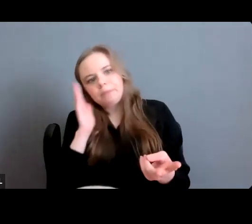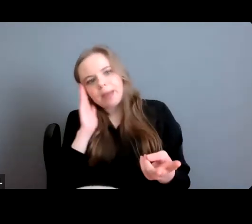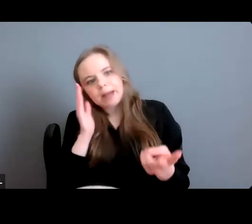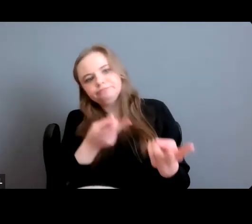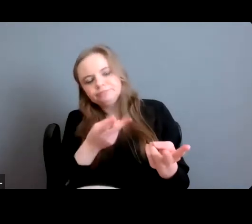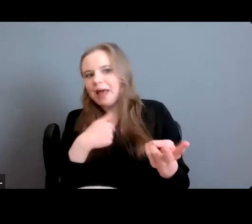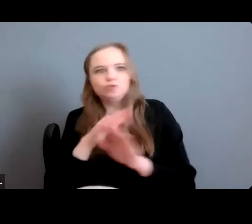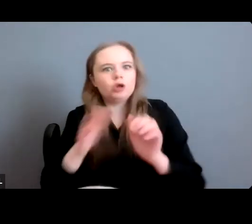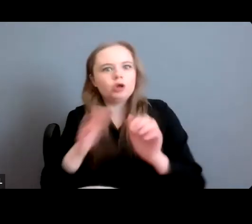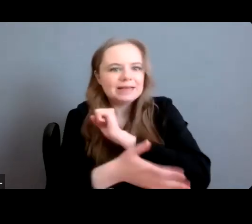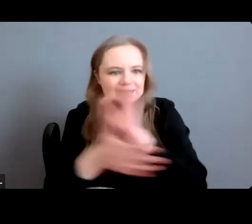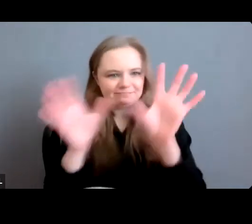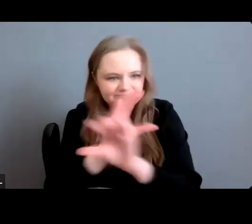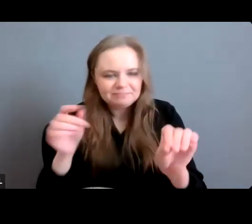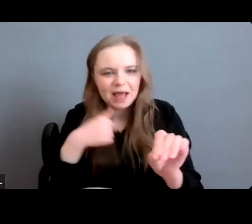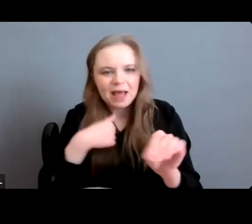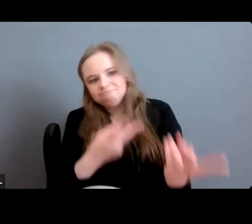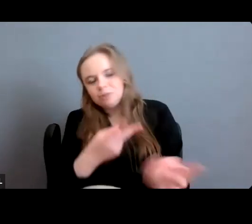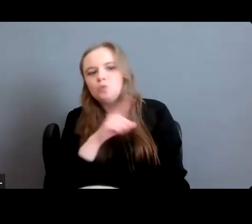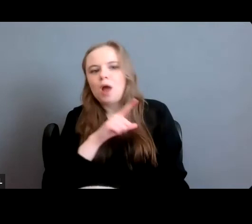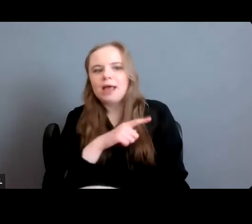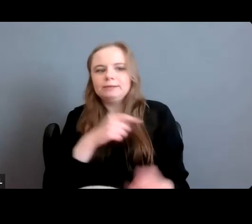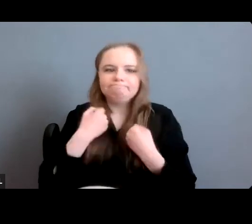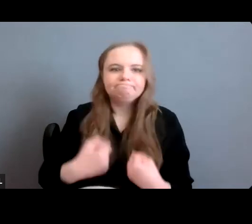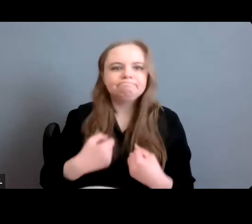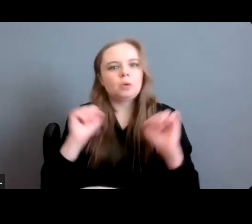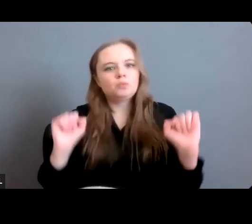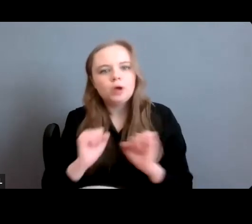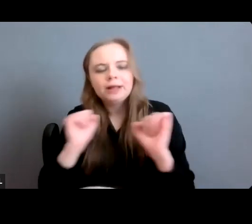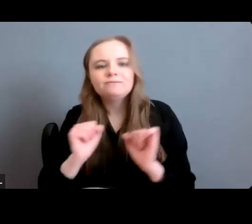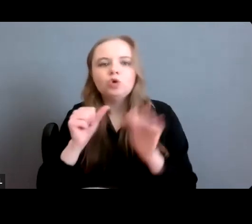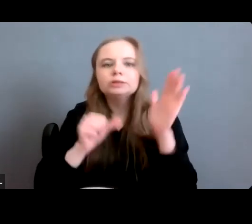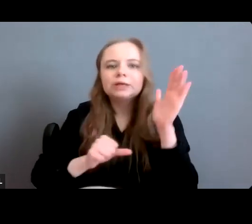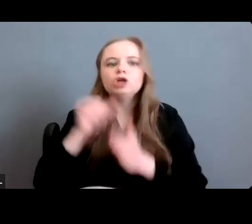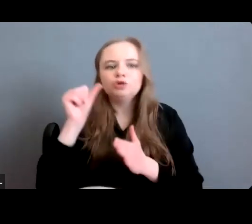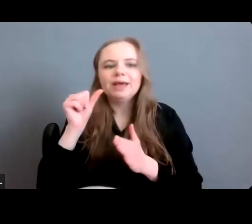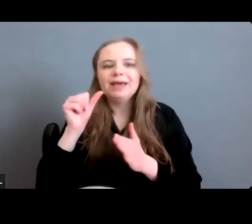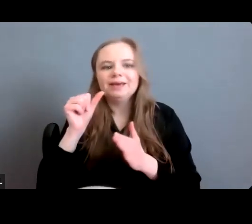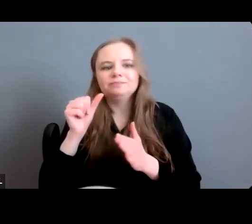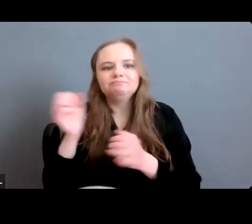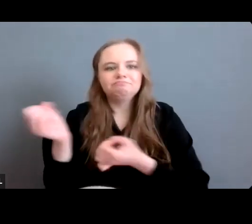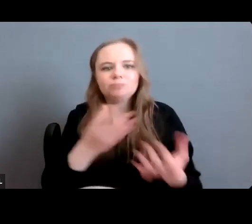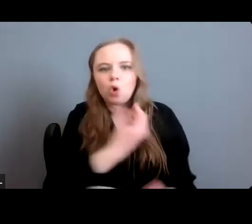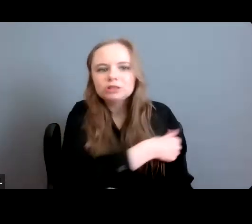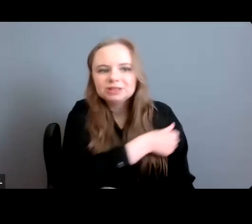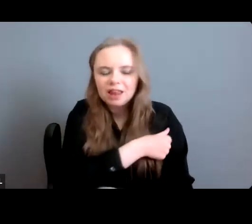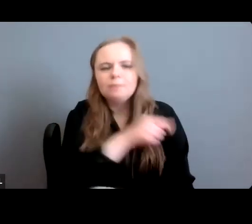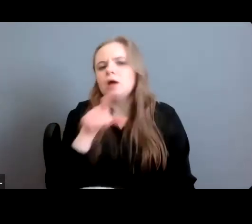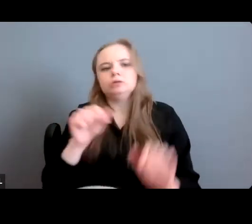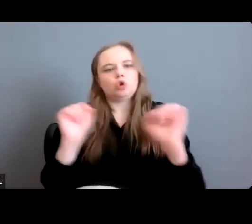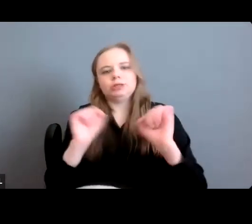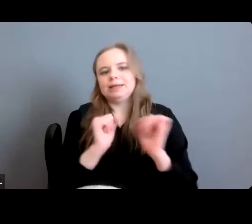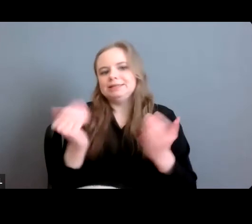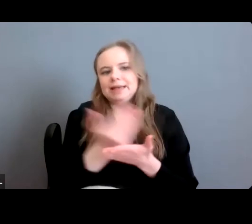lazy. And I'm still waiting surgery to come forward when it is safe for me to go in for that